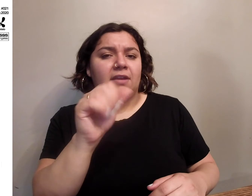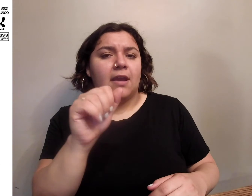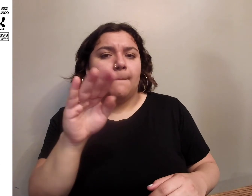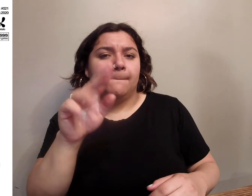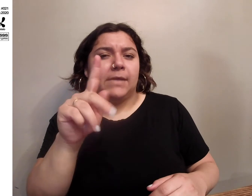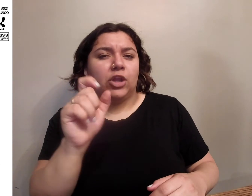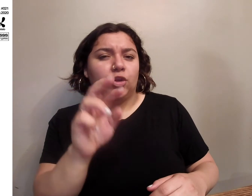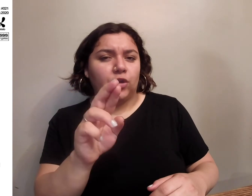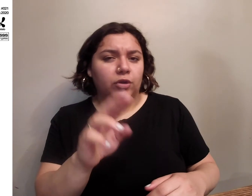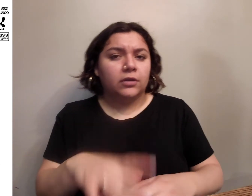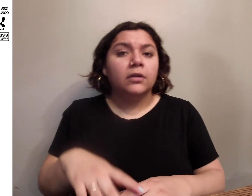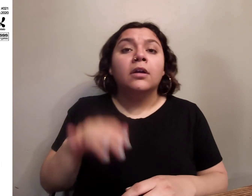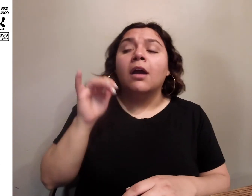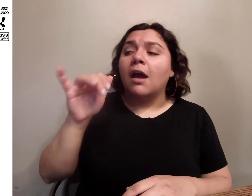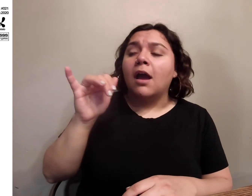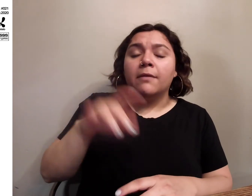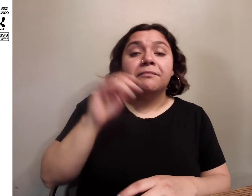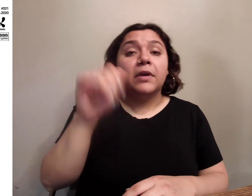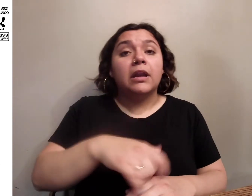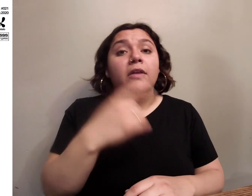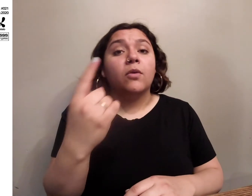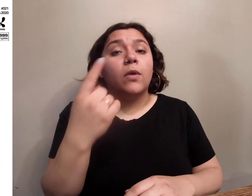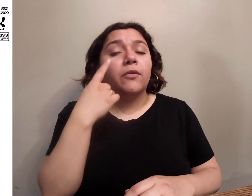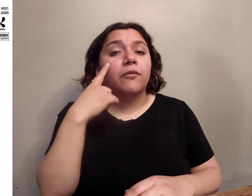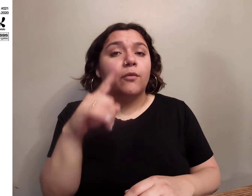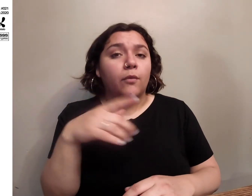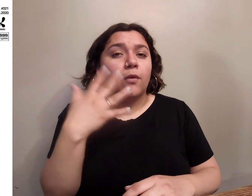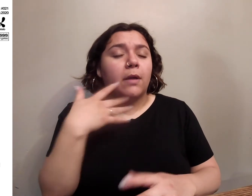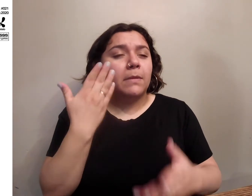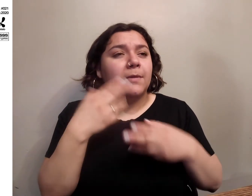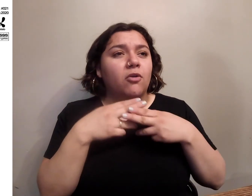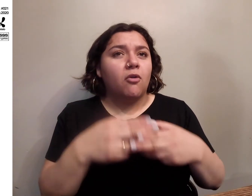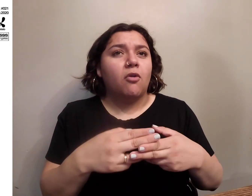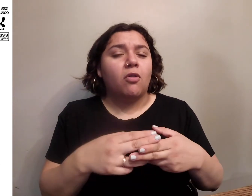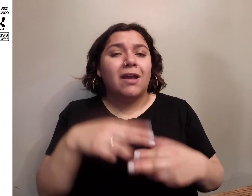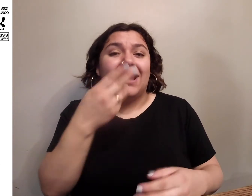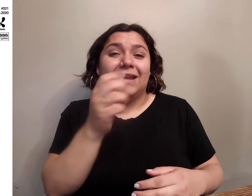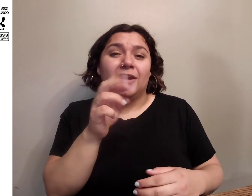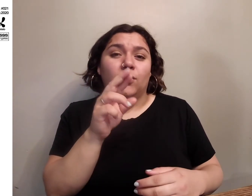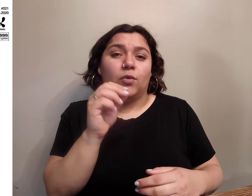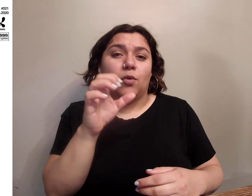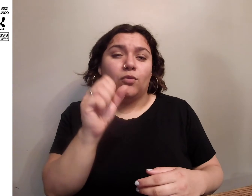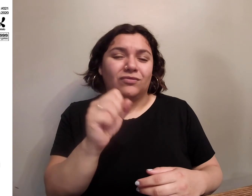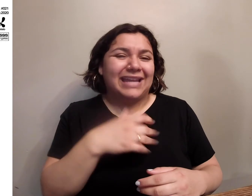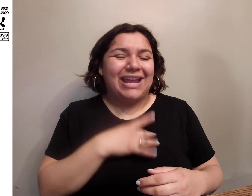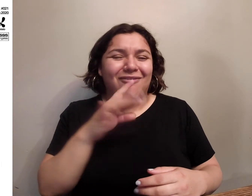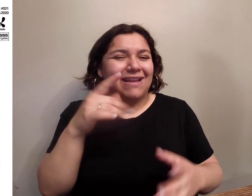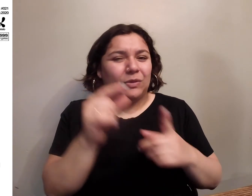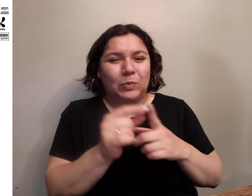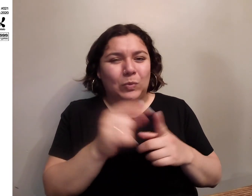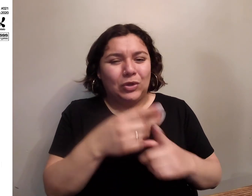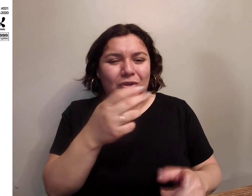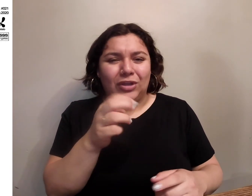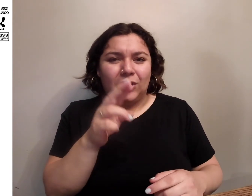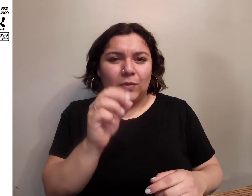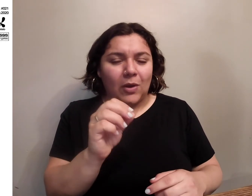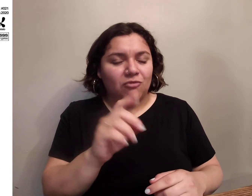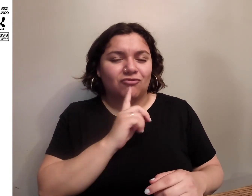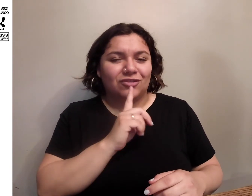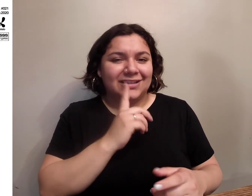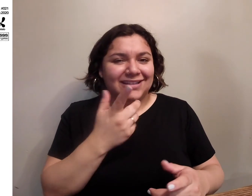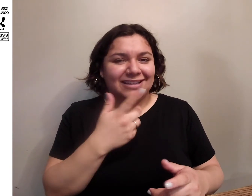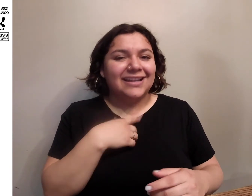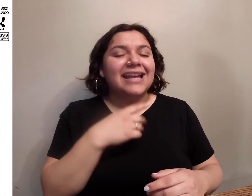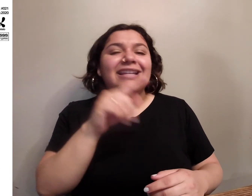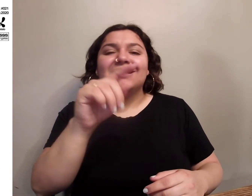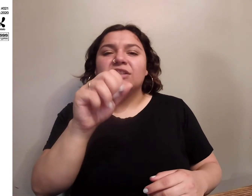I'm, another one of your, might one call them heroes. I don't like the word particularly. It's